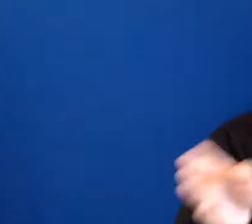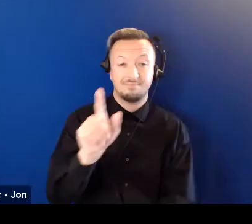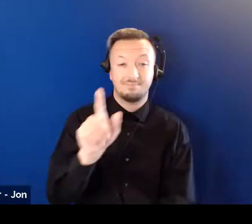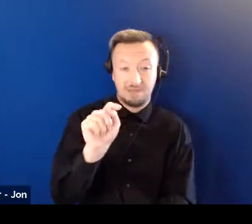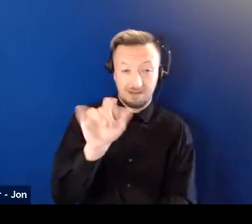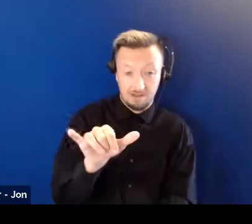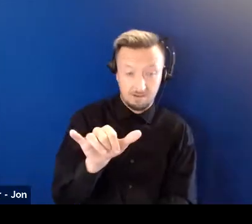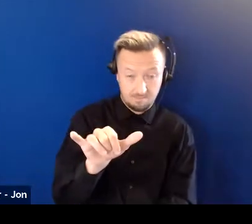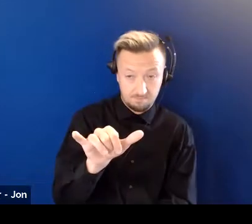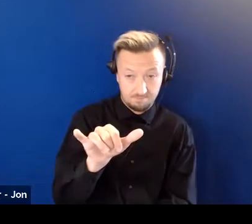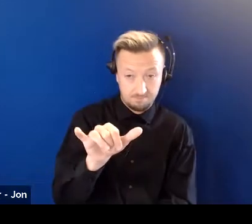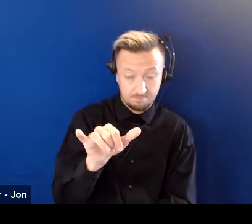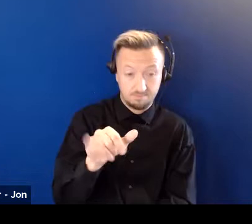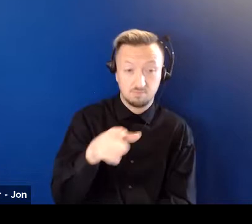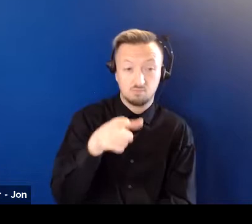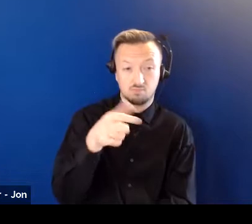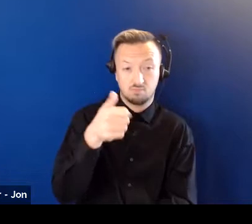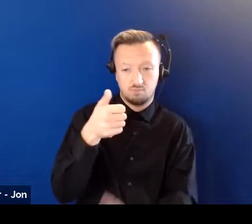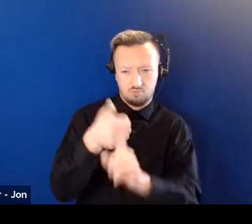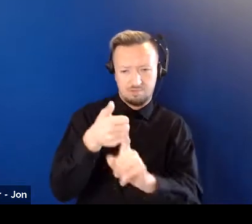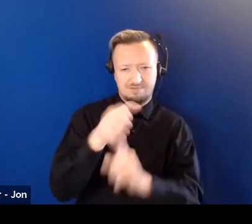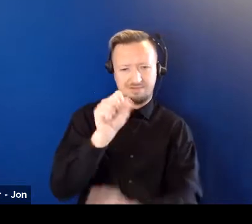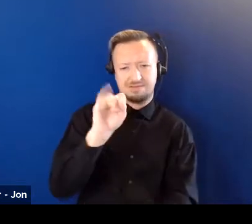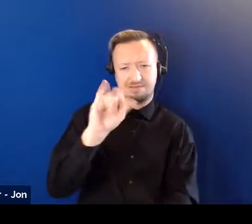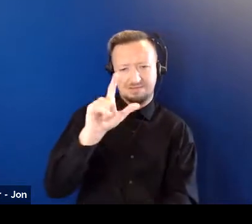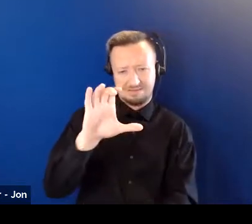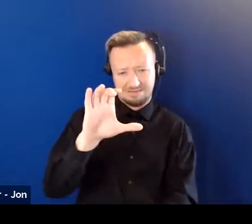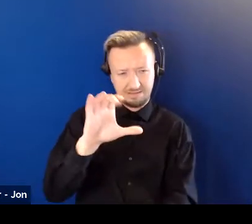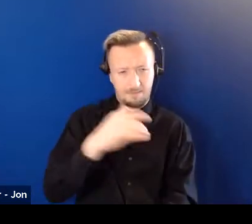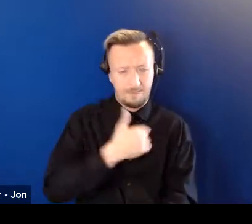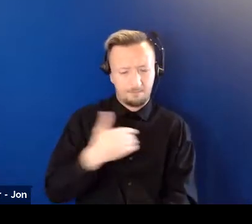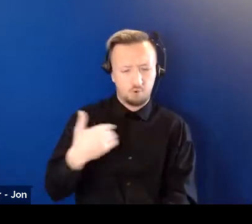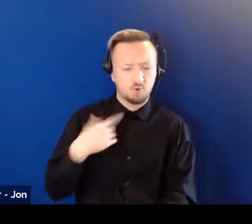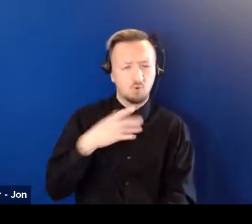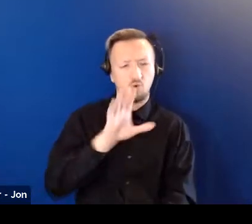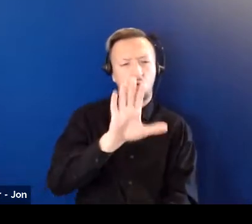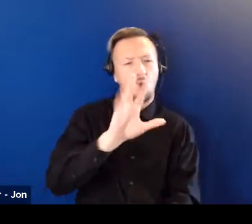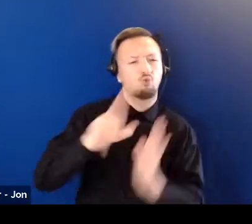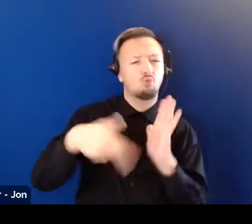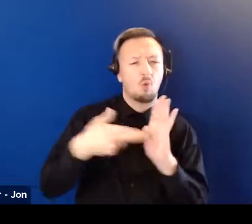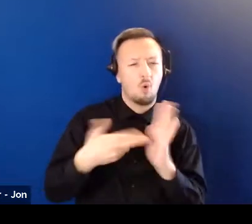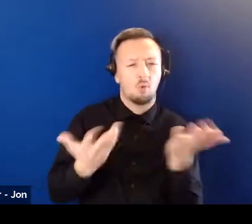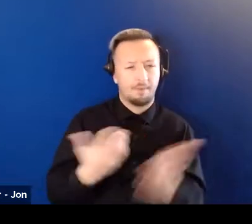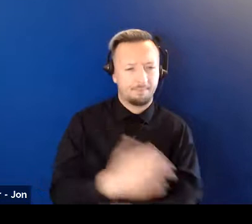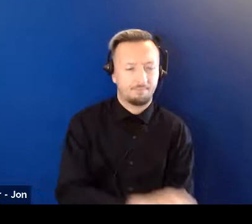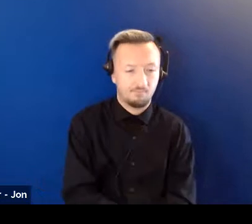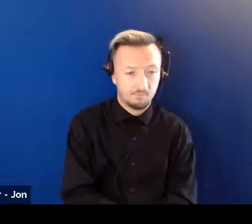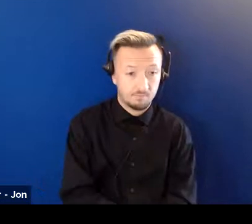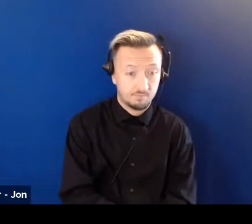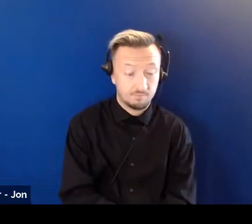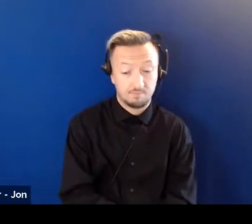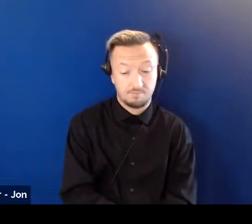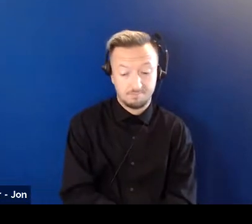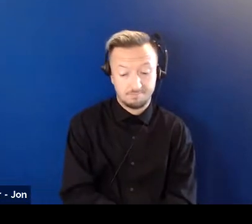Ty, as a Silk member, what's been your involvement with the grant to date? Well, my primary